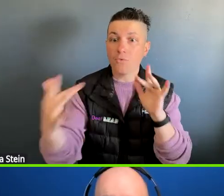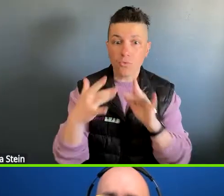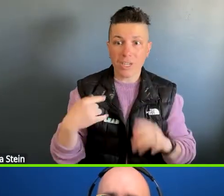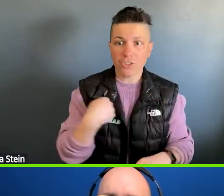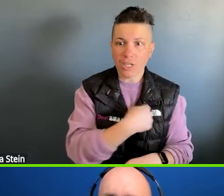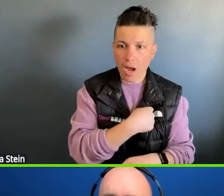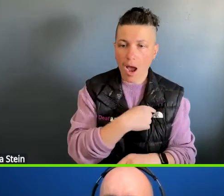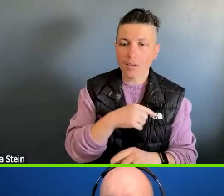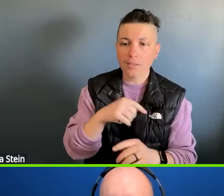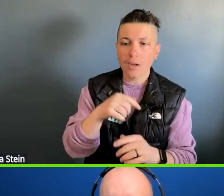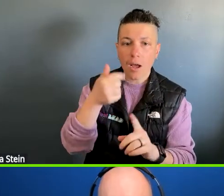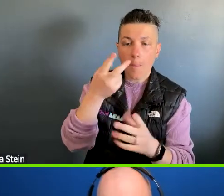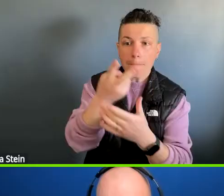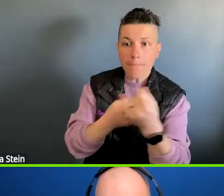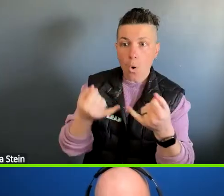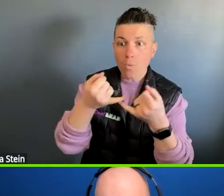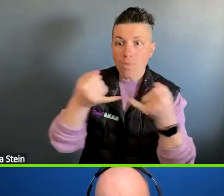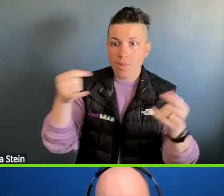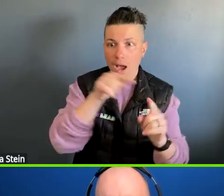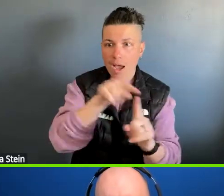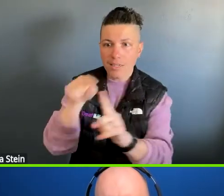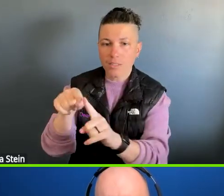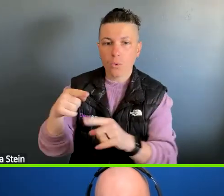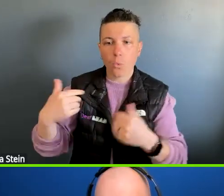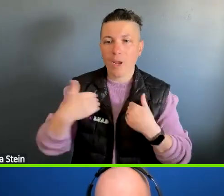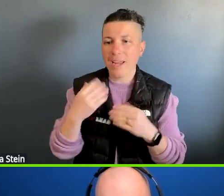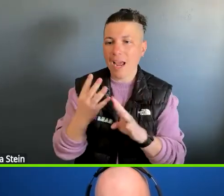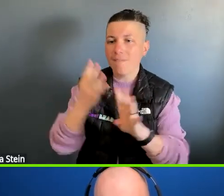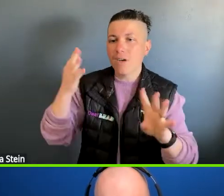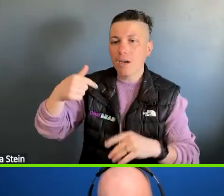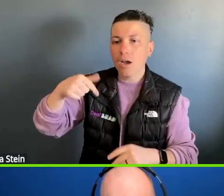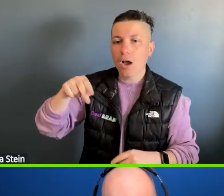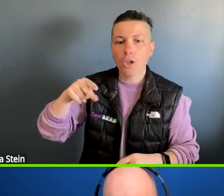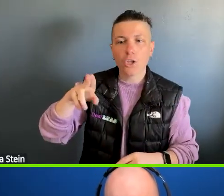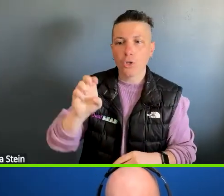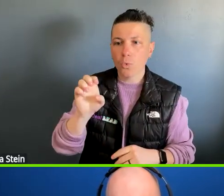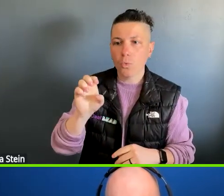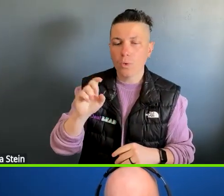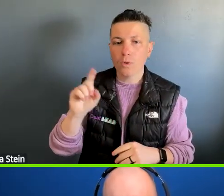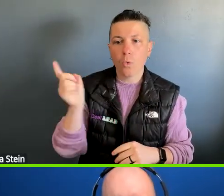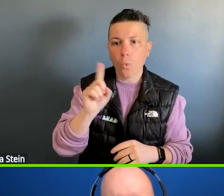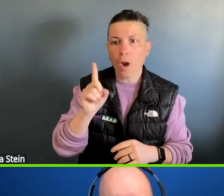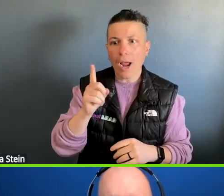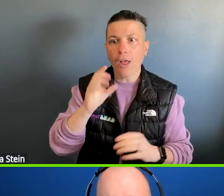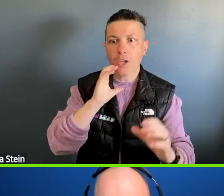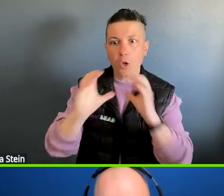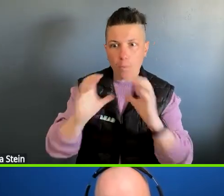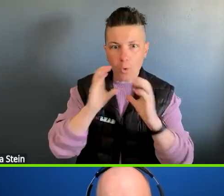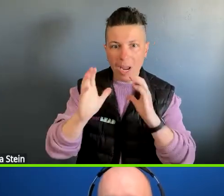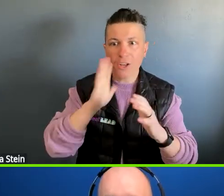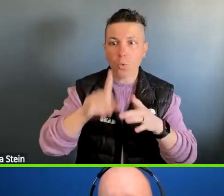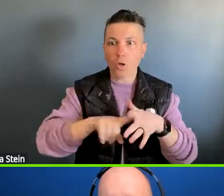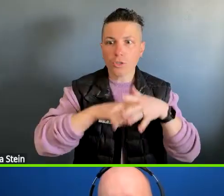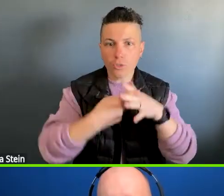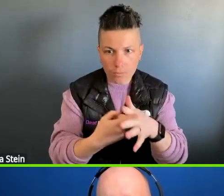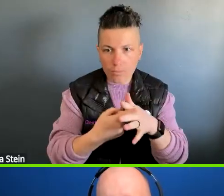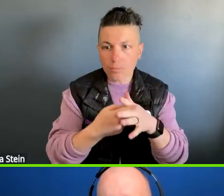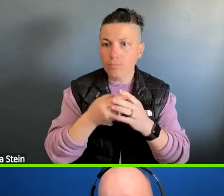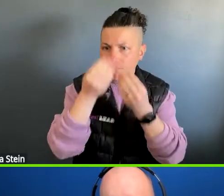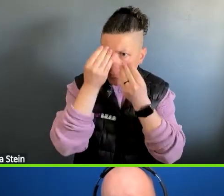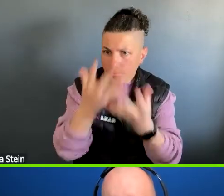us. Whenever you reach out to us, both lines, whichever one you decide to use, there is a queue